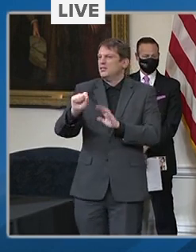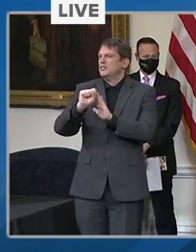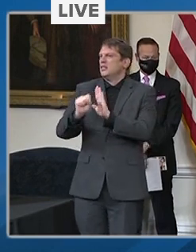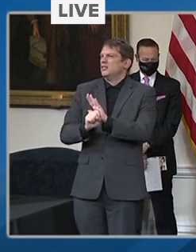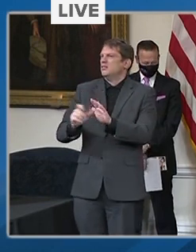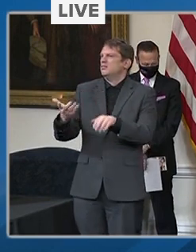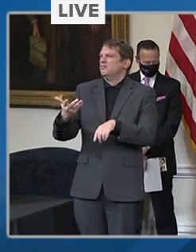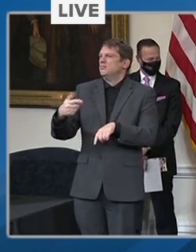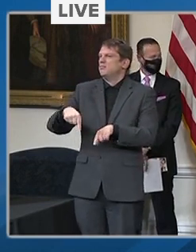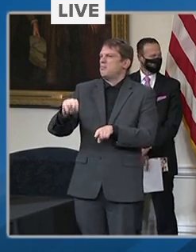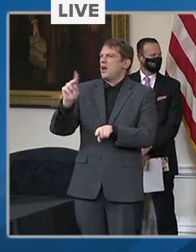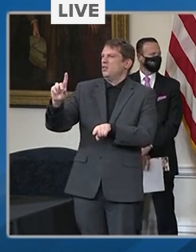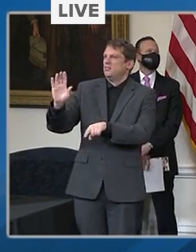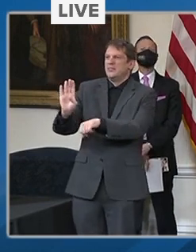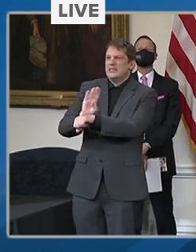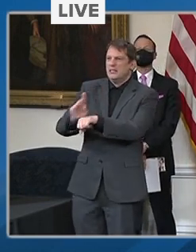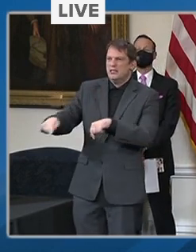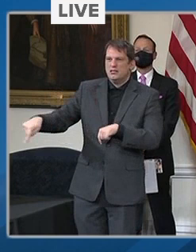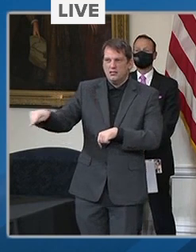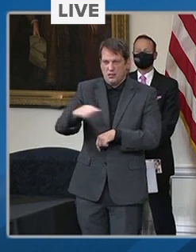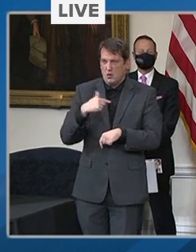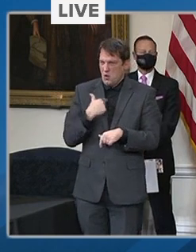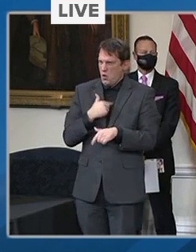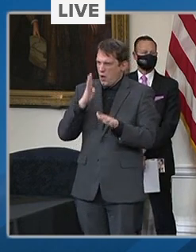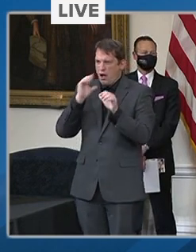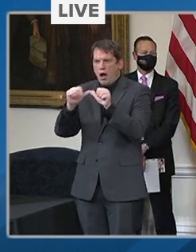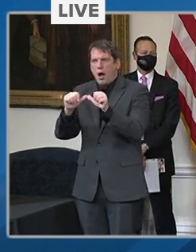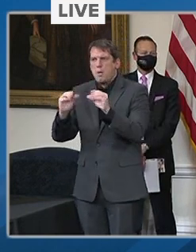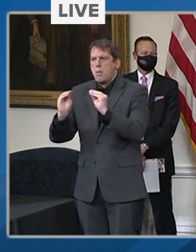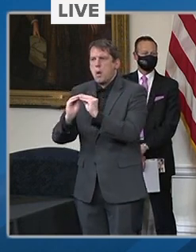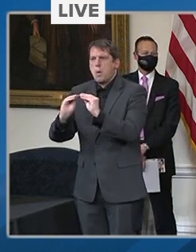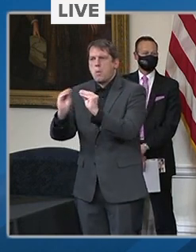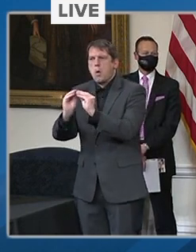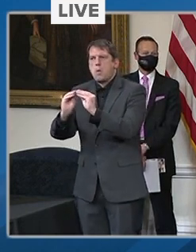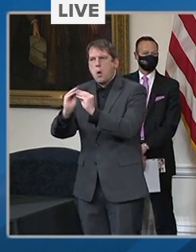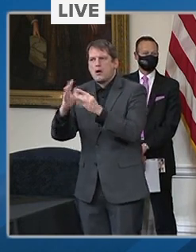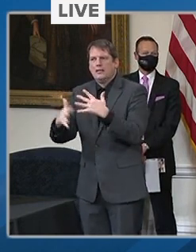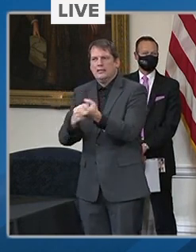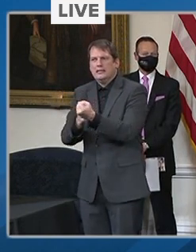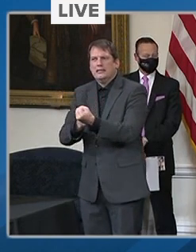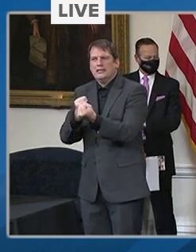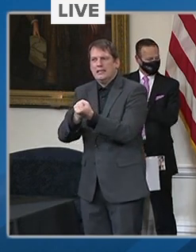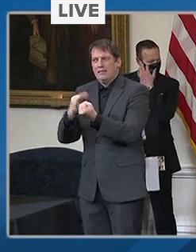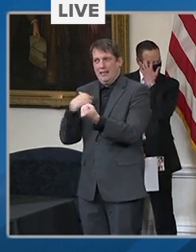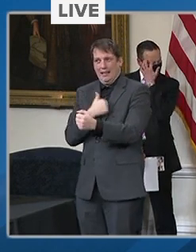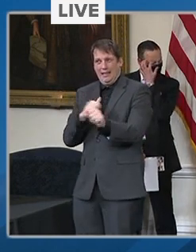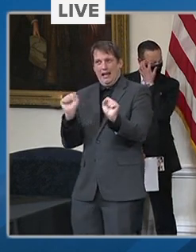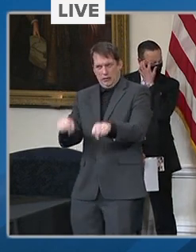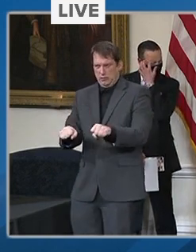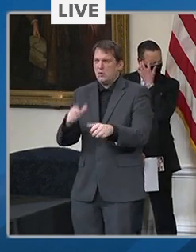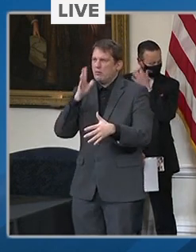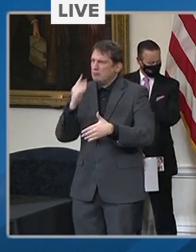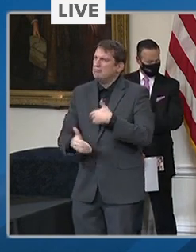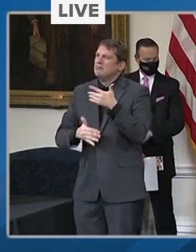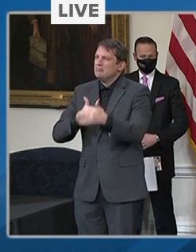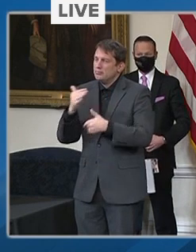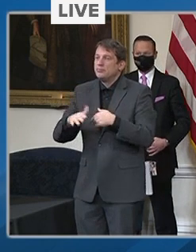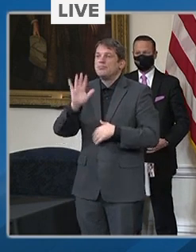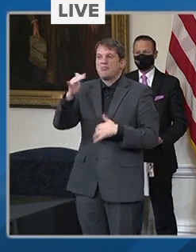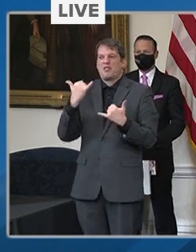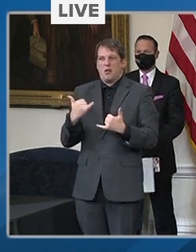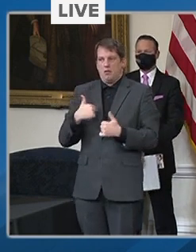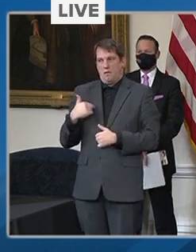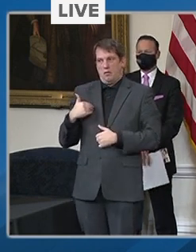every action we can at the state level to help those most in need. Today, I am announcing an additional